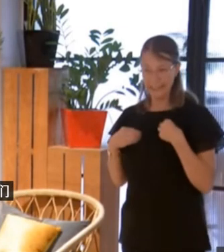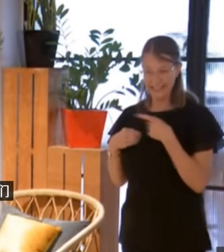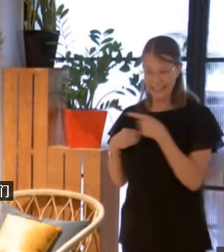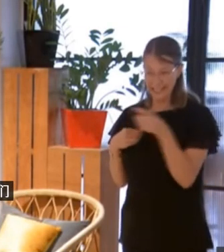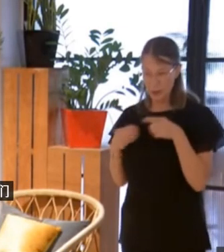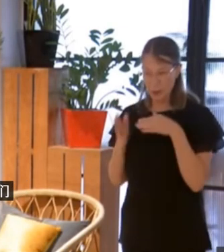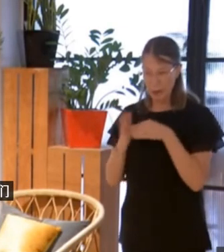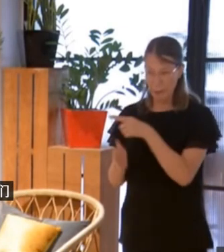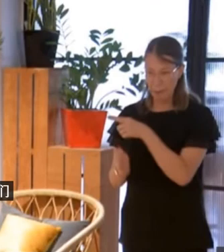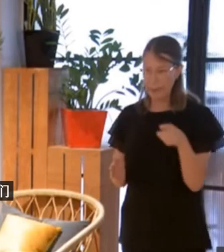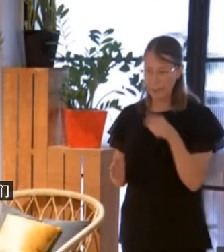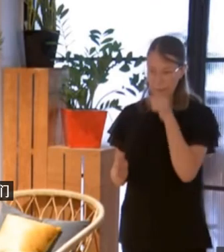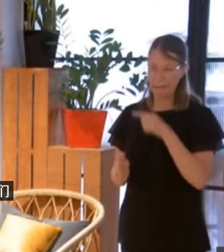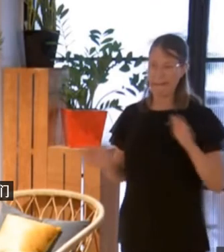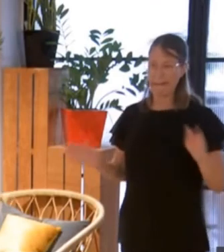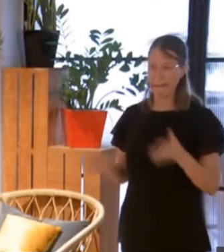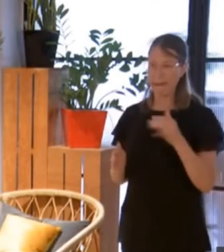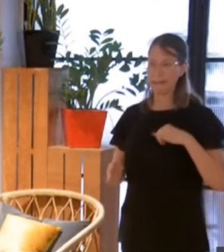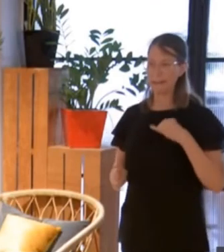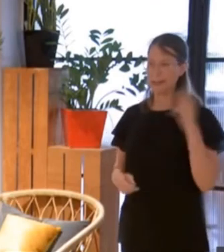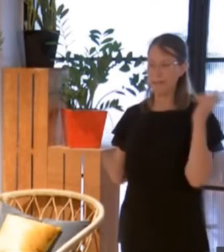their offices?